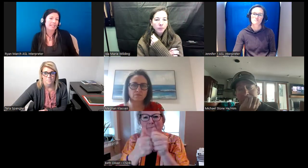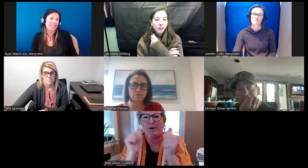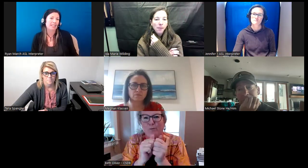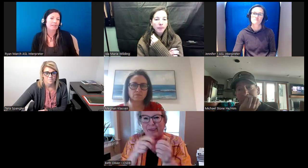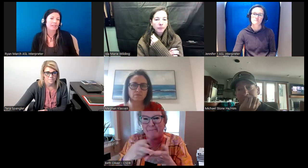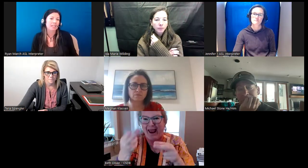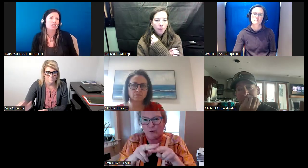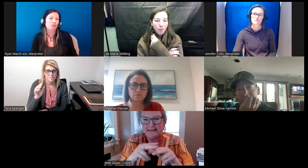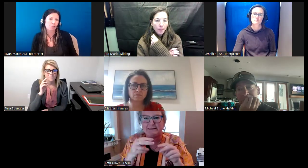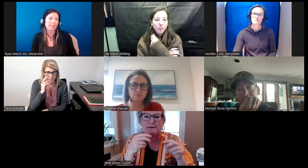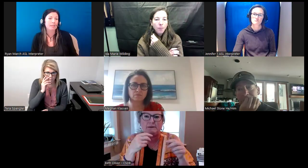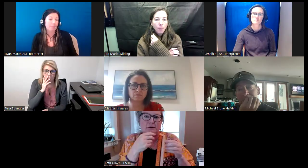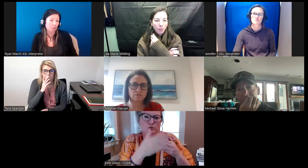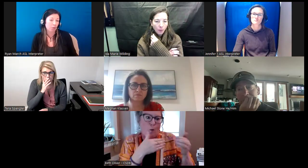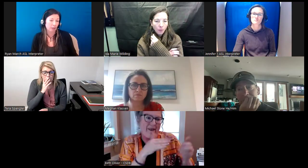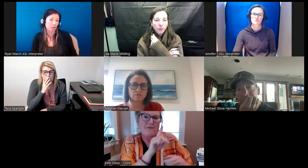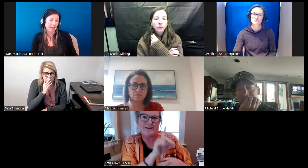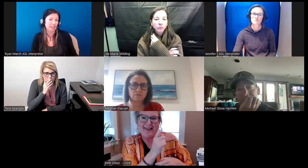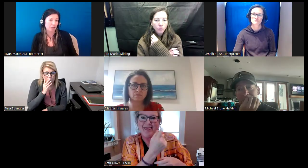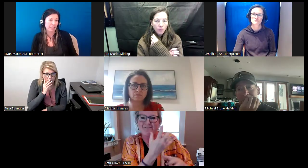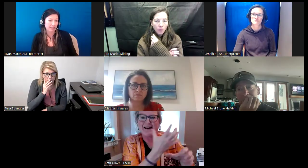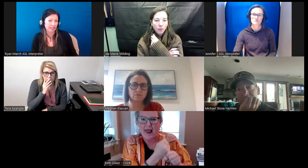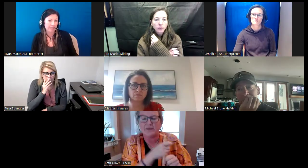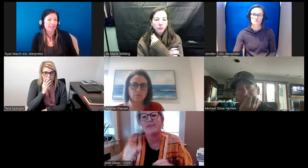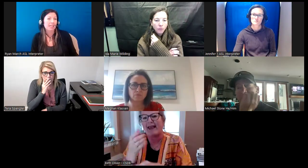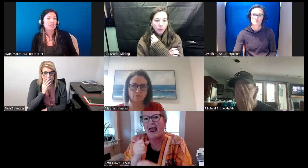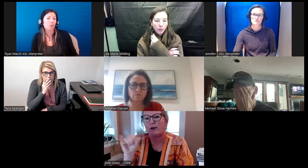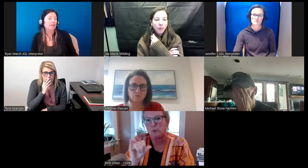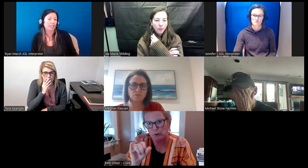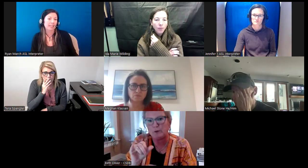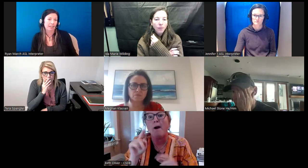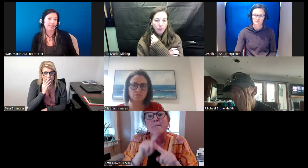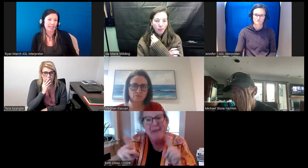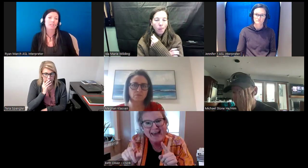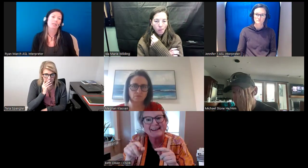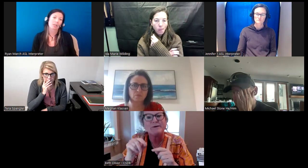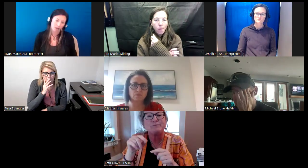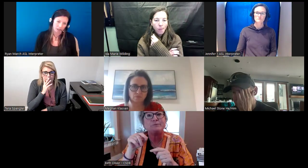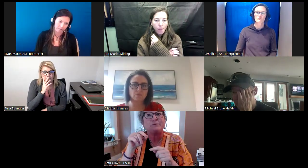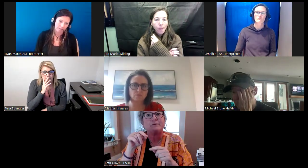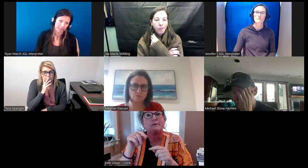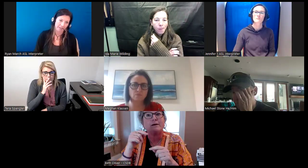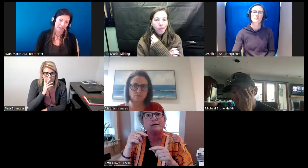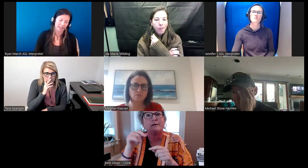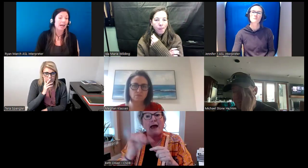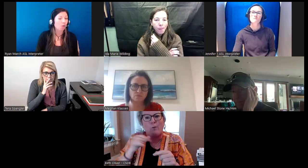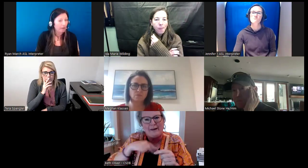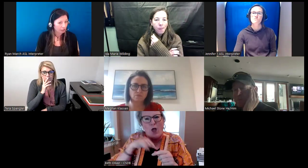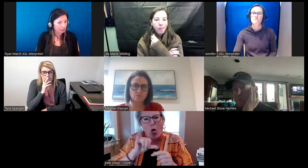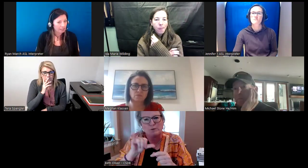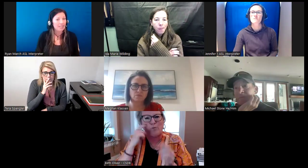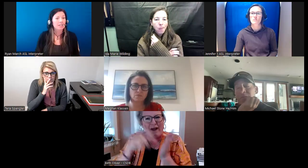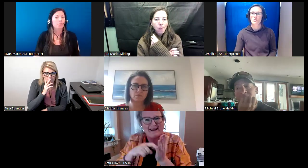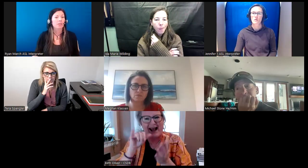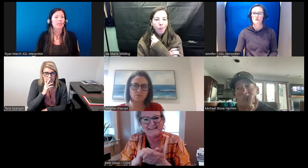help that D11 group keep up with those pay increases. So whatever D11 gets, our staff gets.